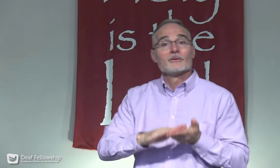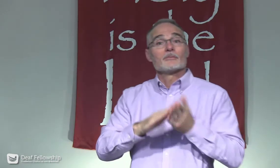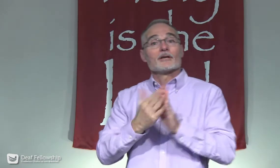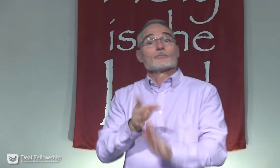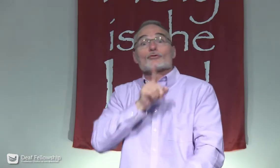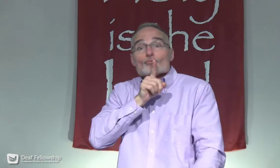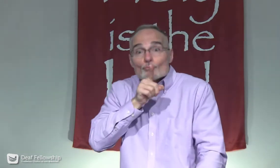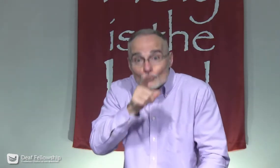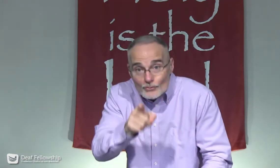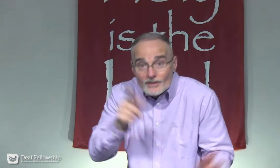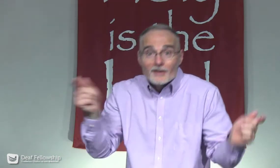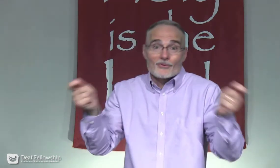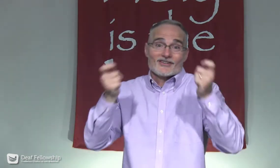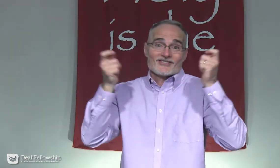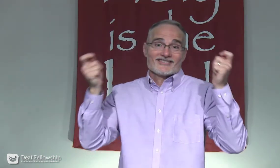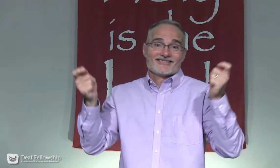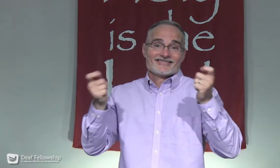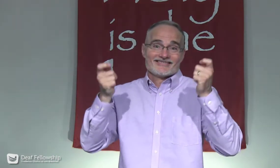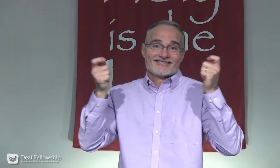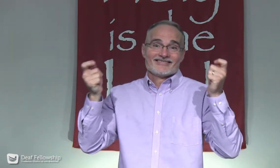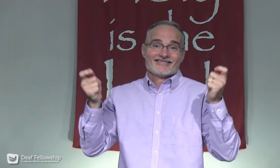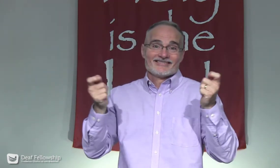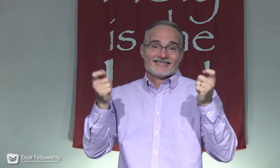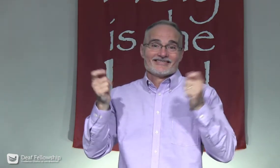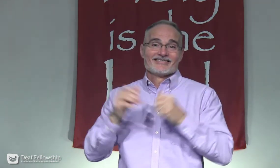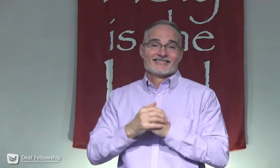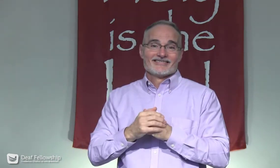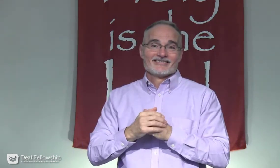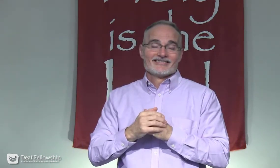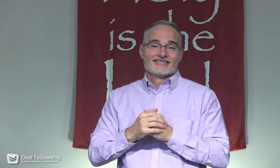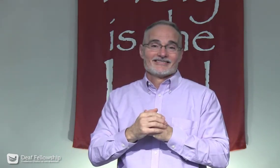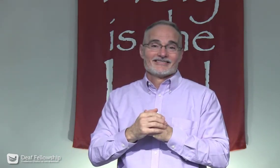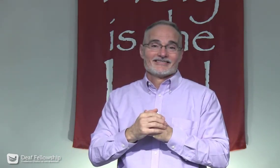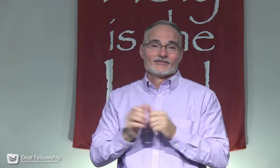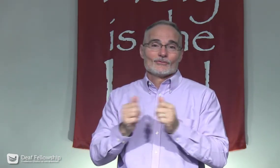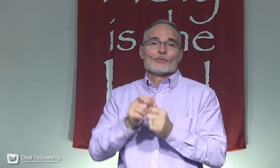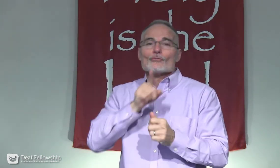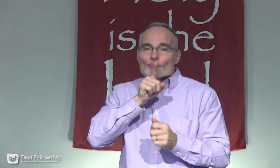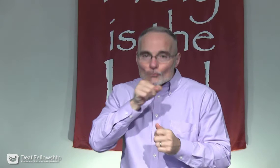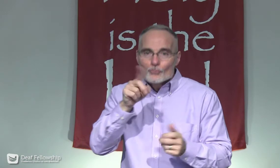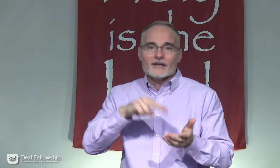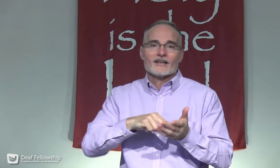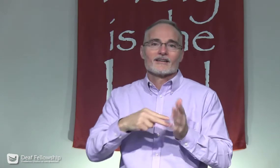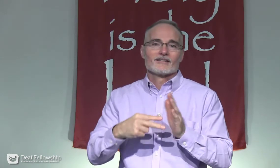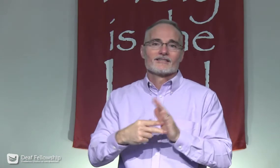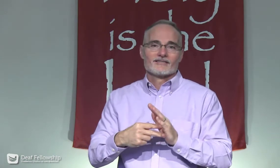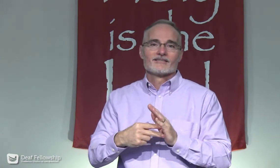And from then on out, your Easters become a true celebration